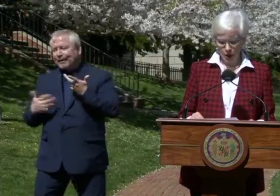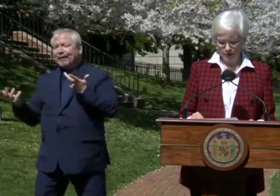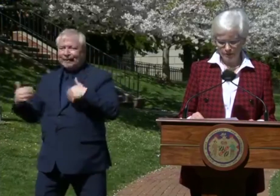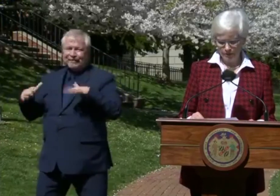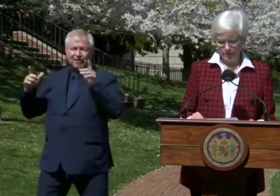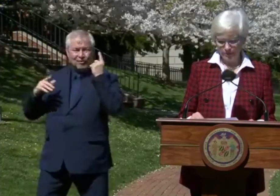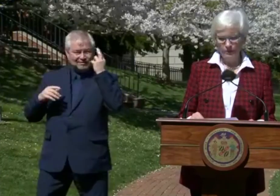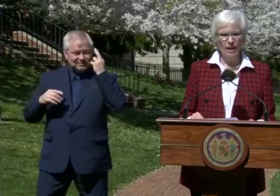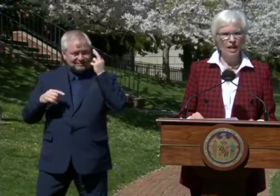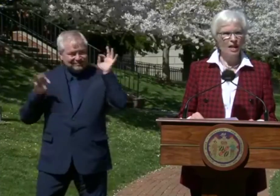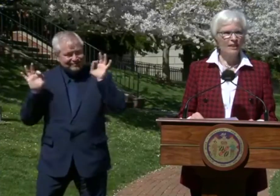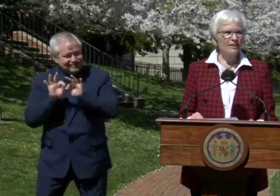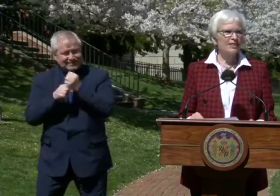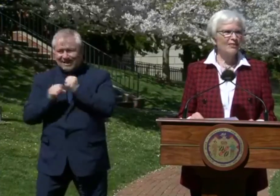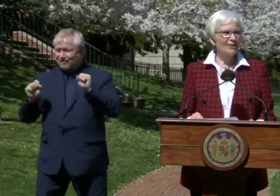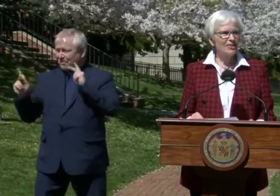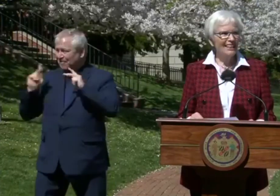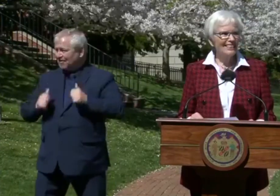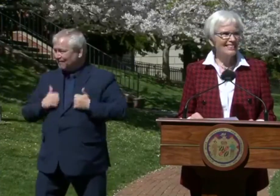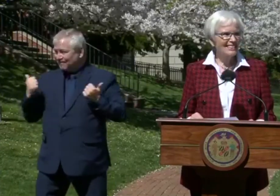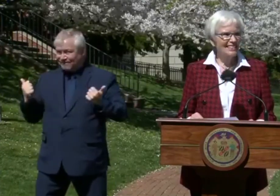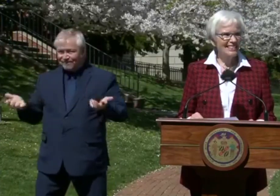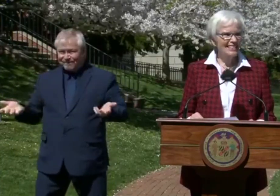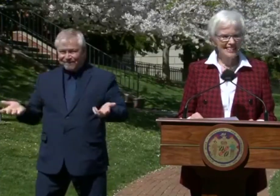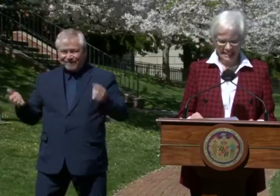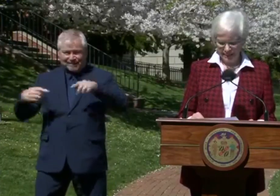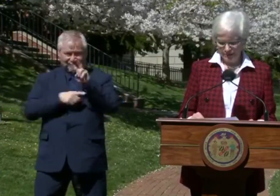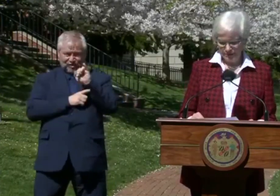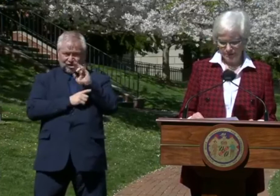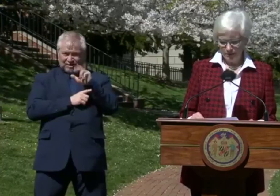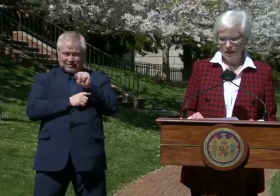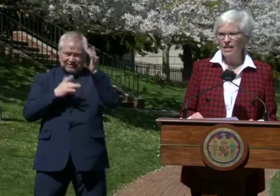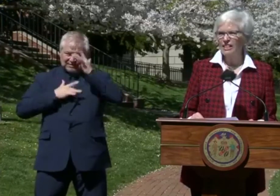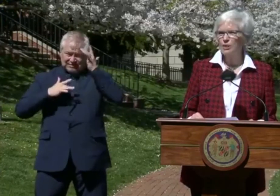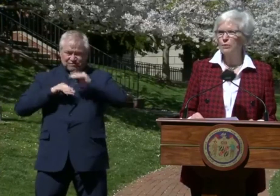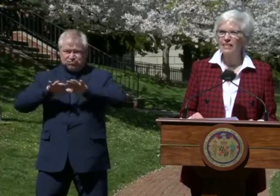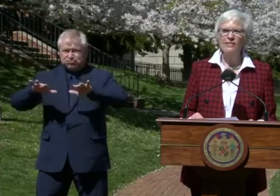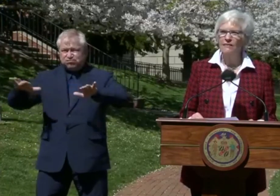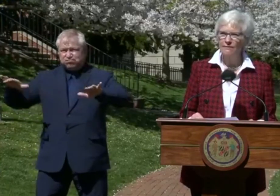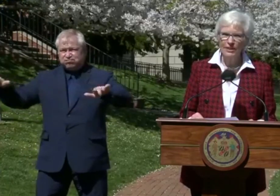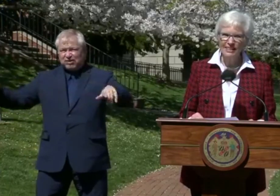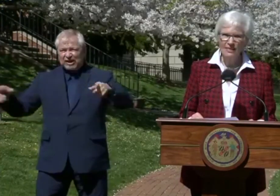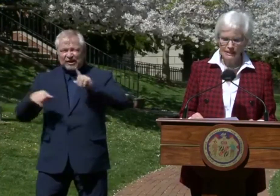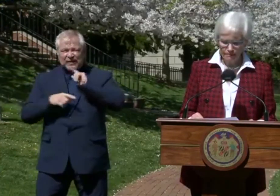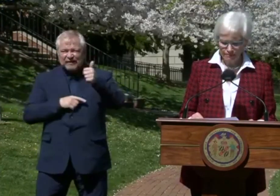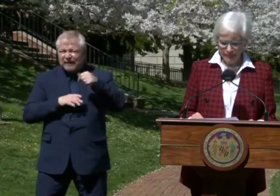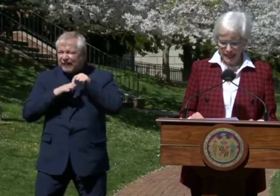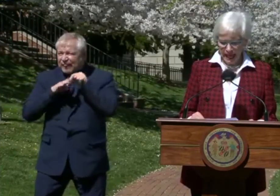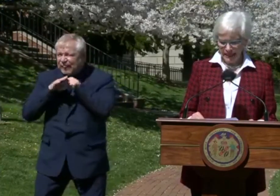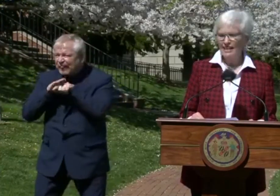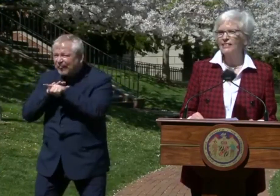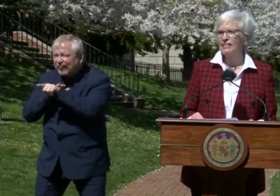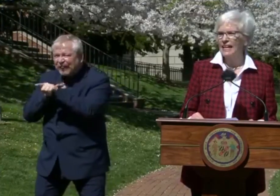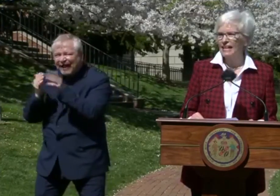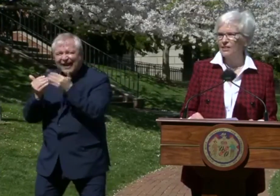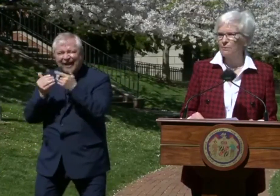never know. This virus and this disease is sneaky. It spreads very easily, and